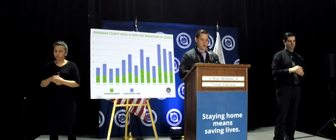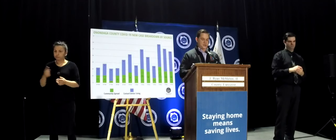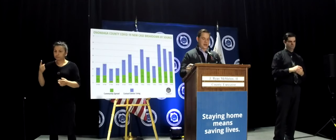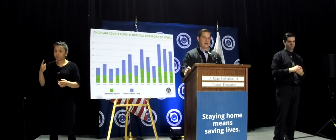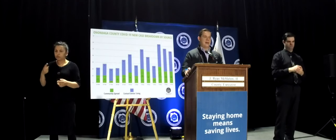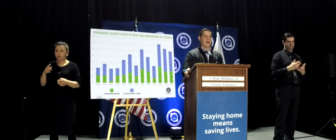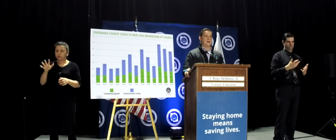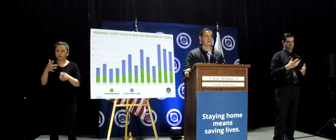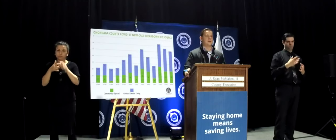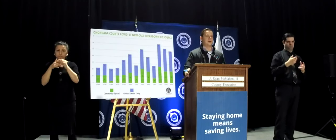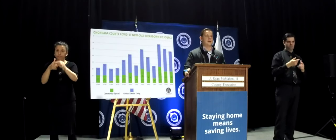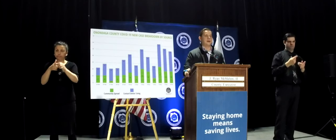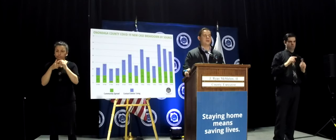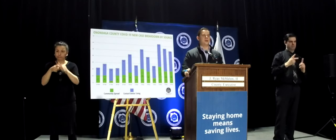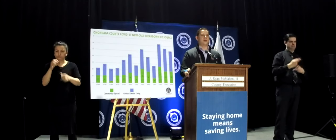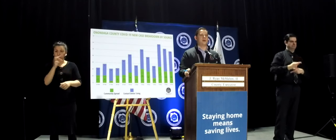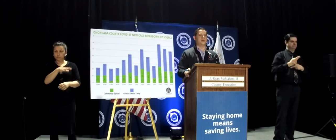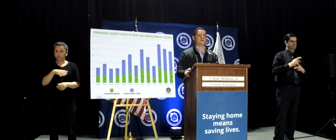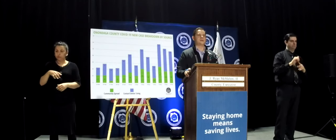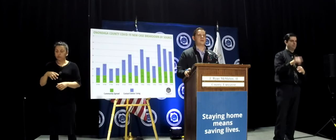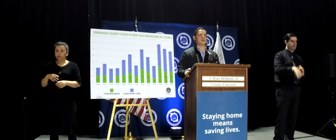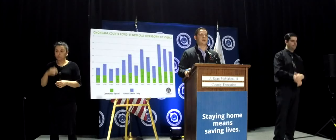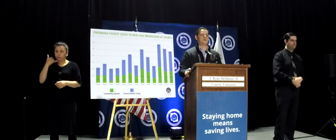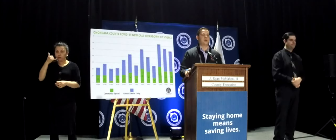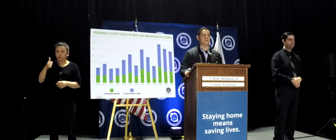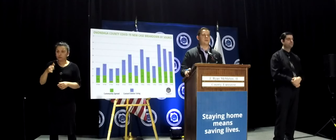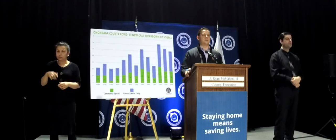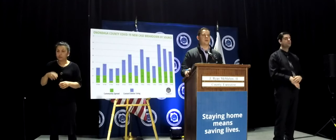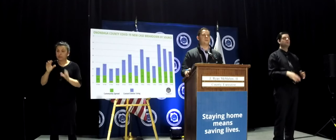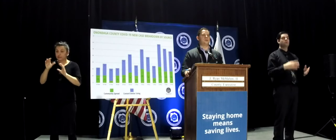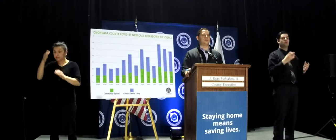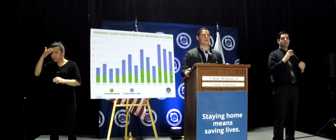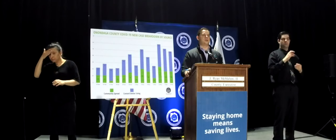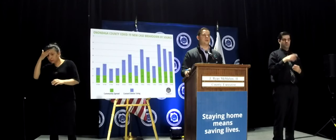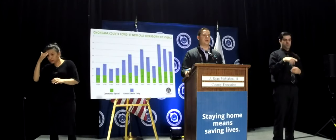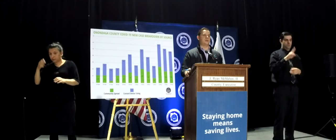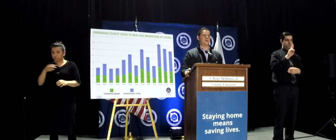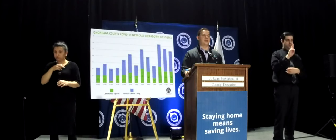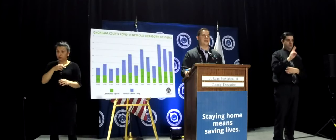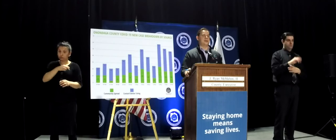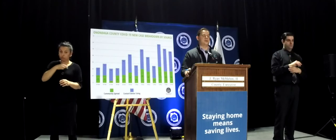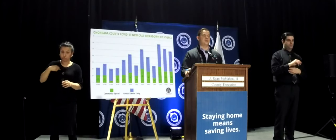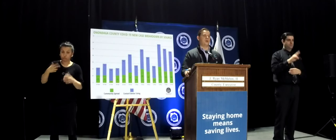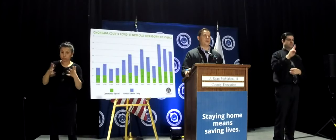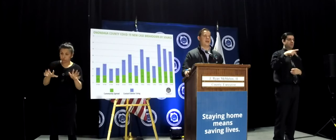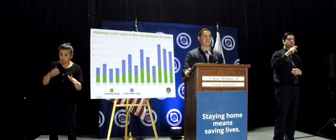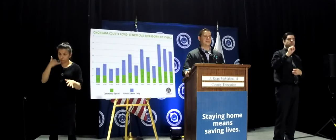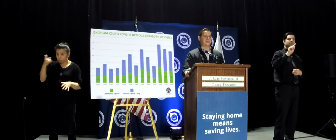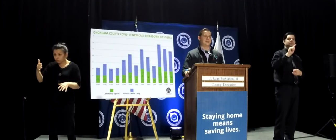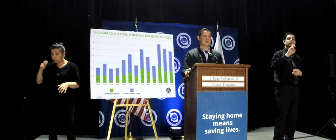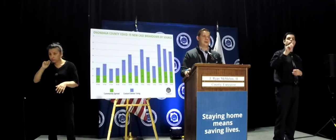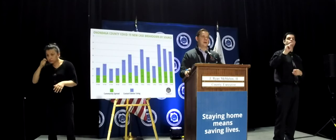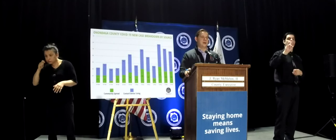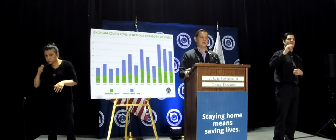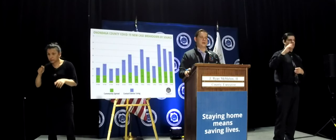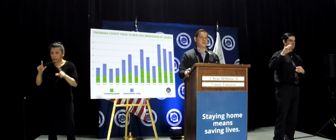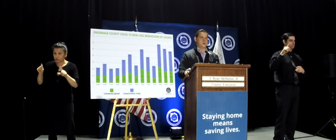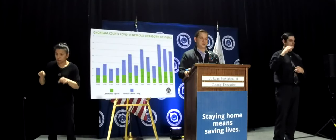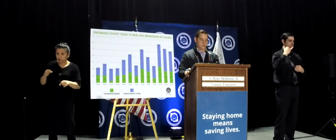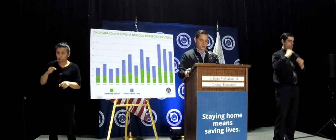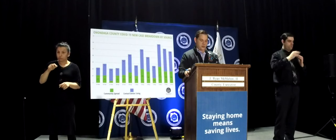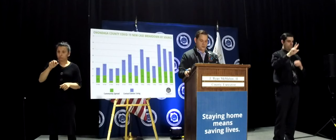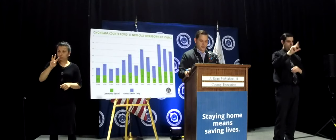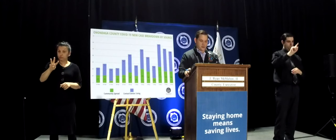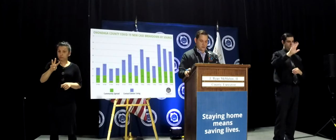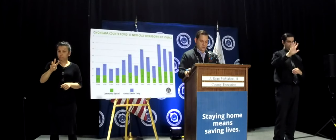Upstate Triage Hotline, again, you're going to call this if you have symptoms, you need to get screened for a test of COVID-19 at the